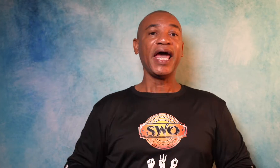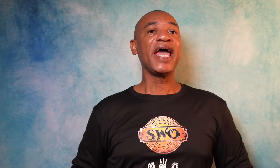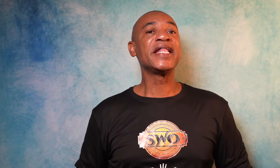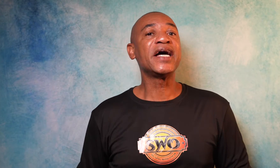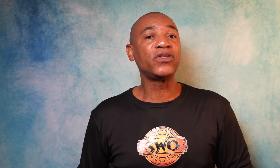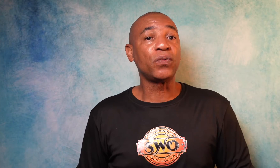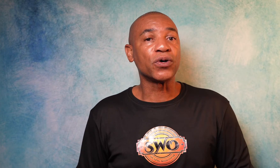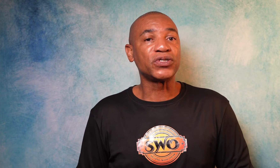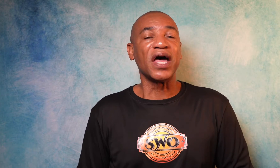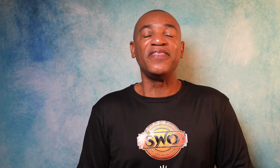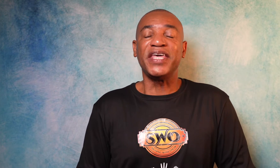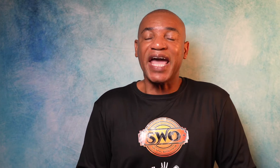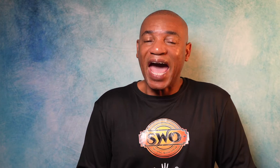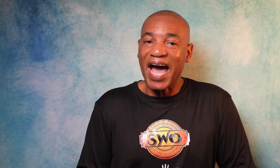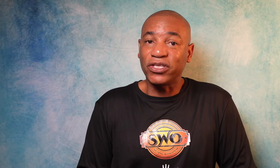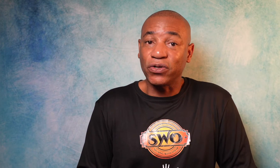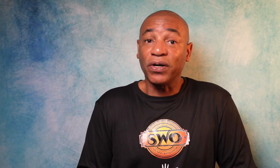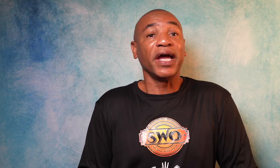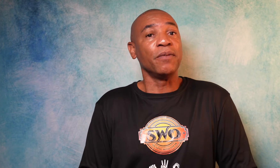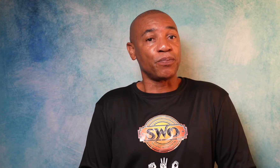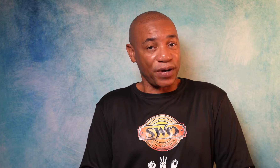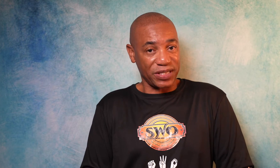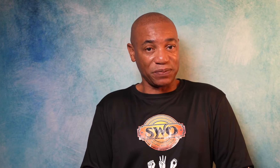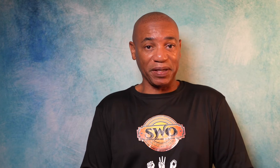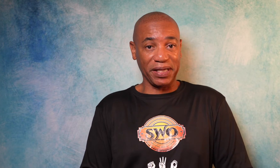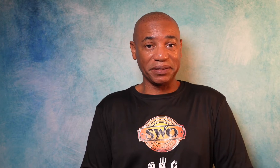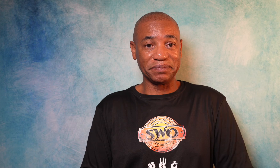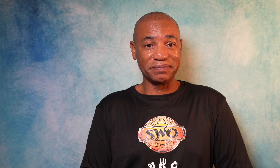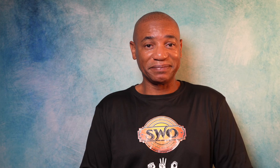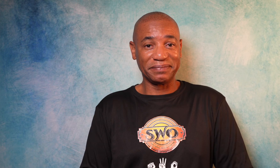In other words, the actor impressed me.